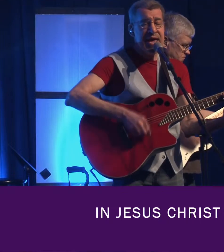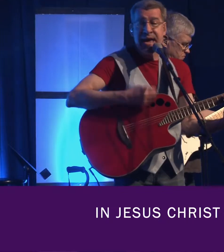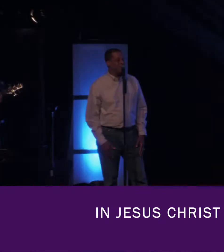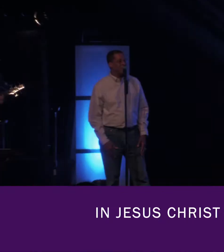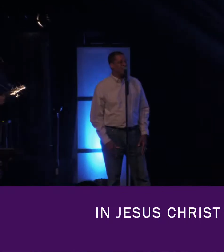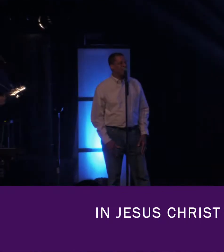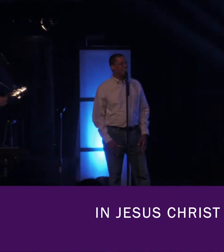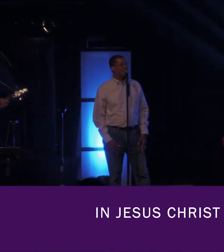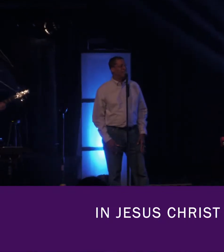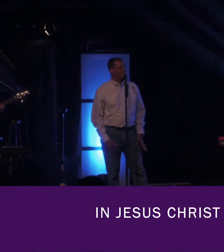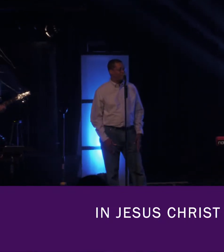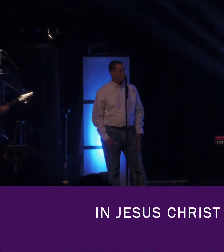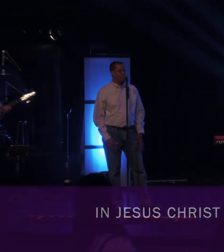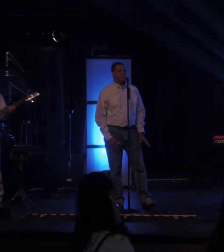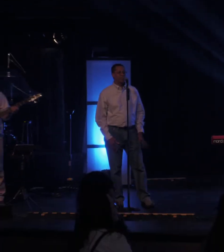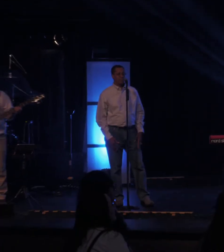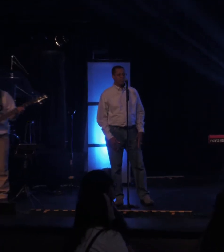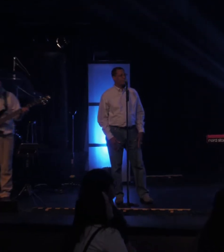me.